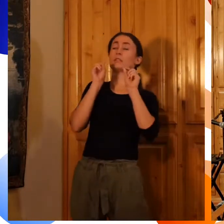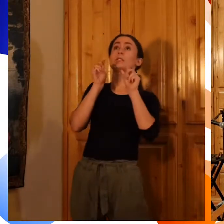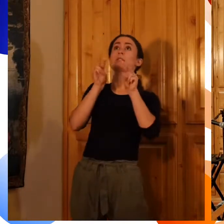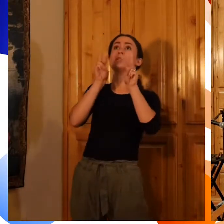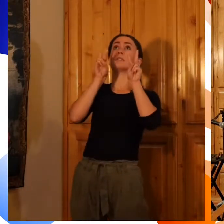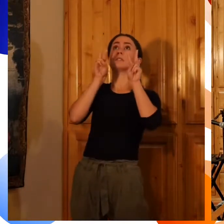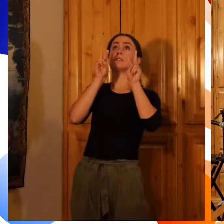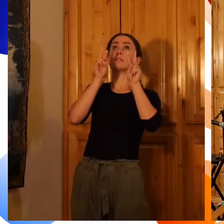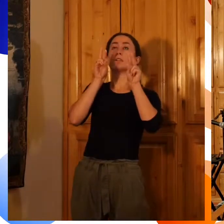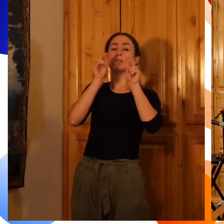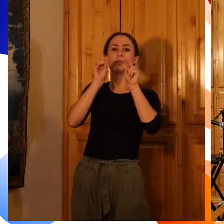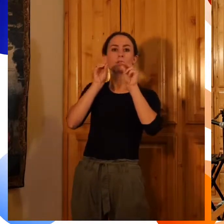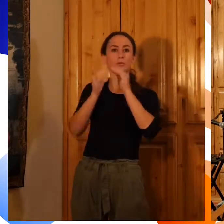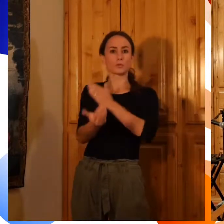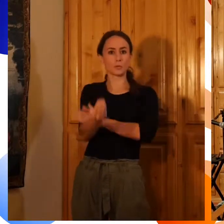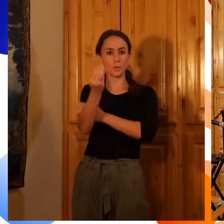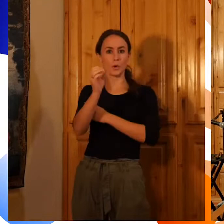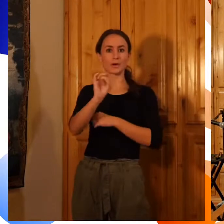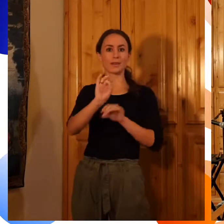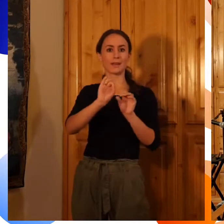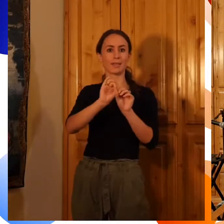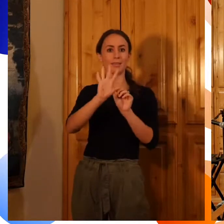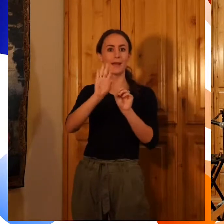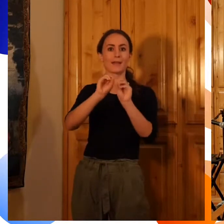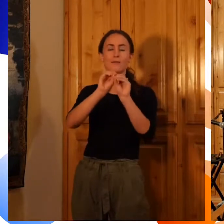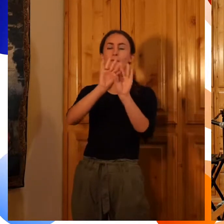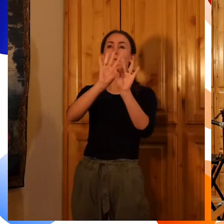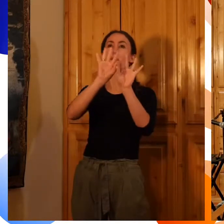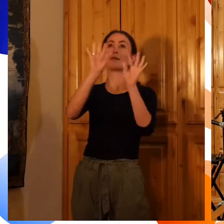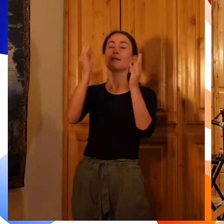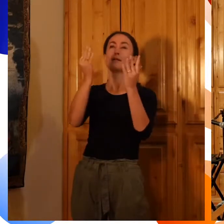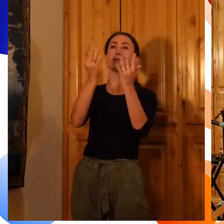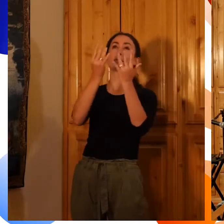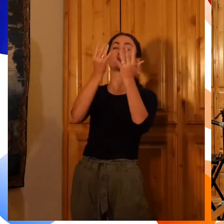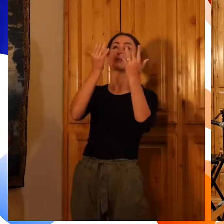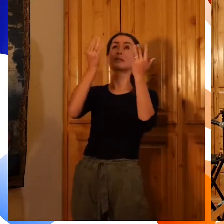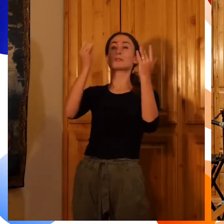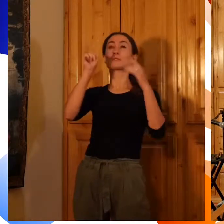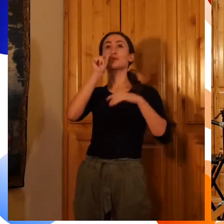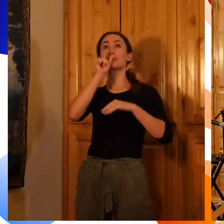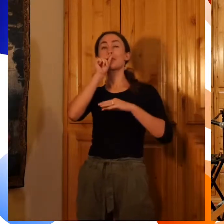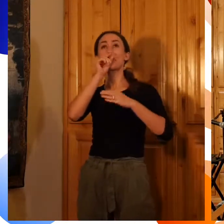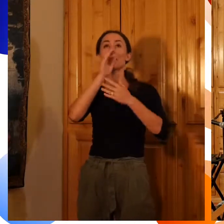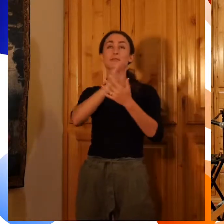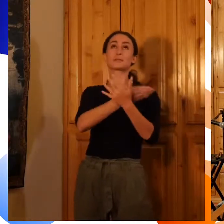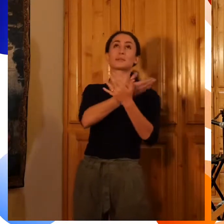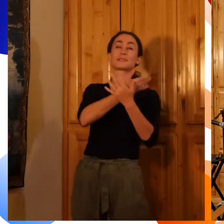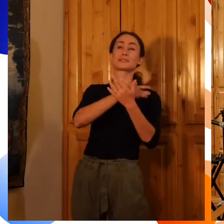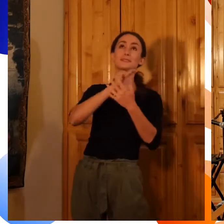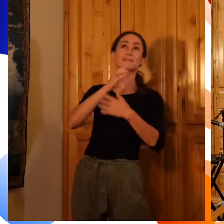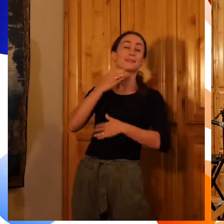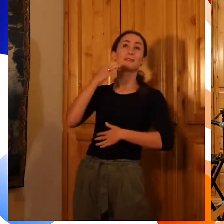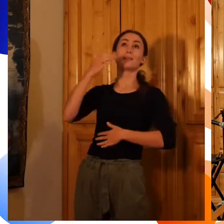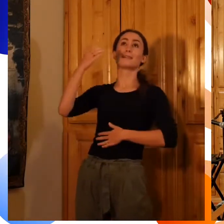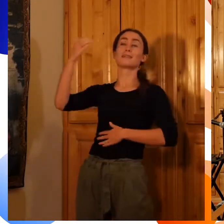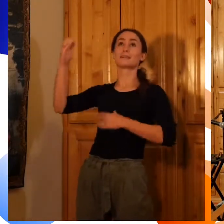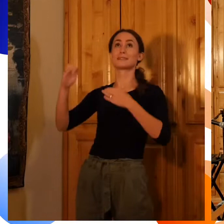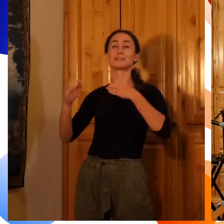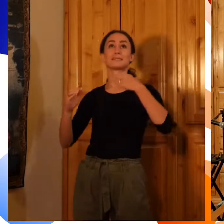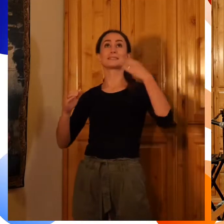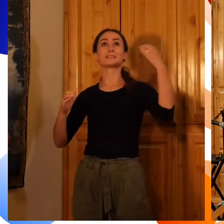golden green through the leaves, and the birds were singing, oh, and their song was so